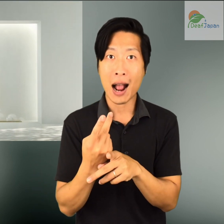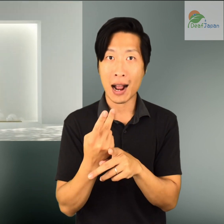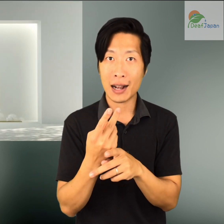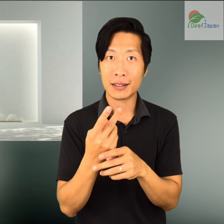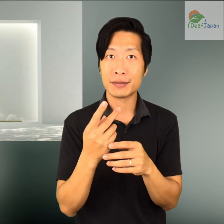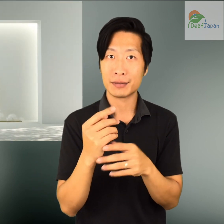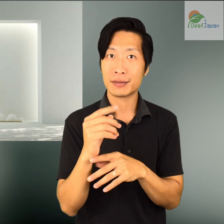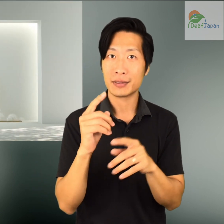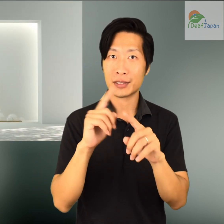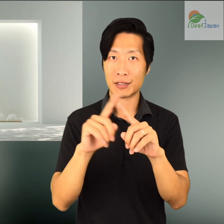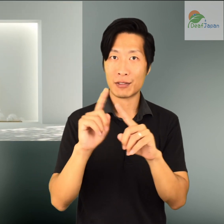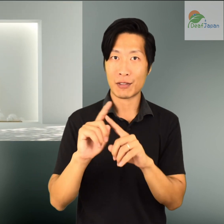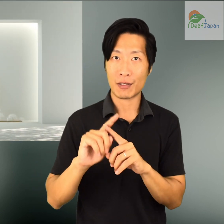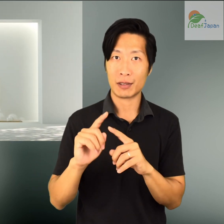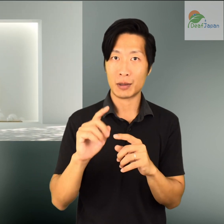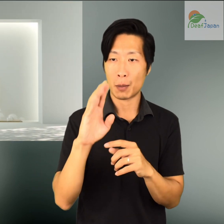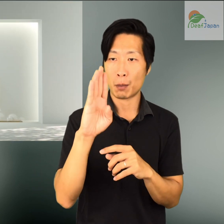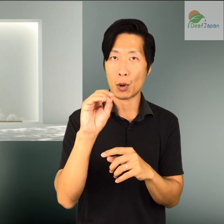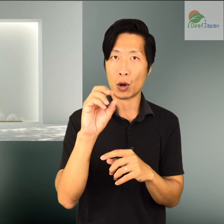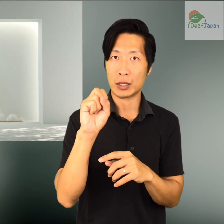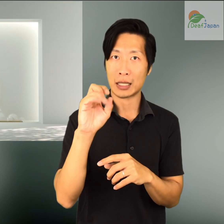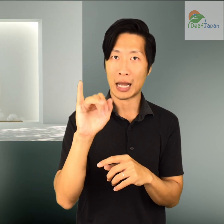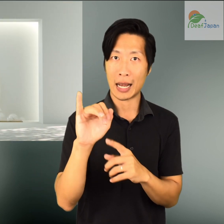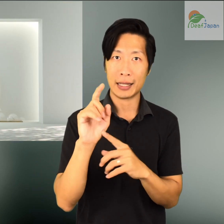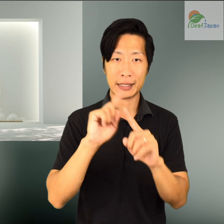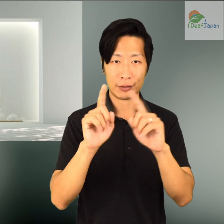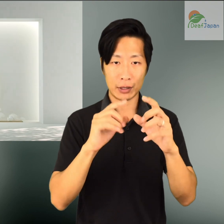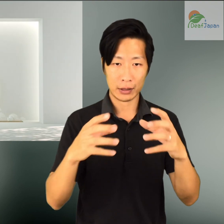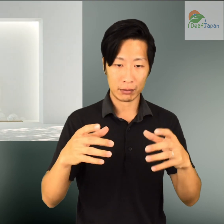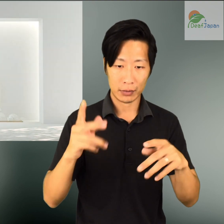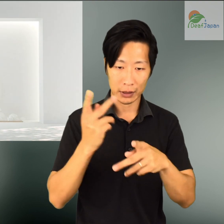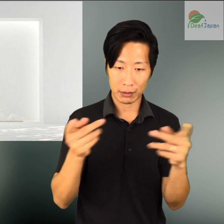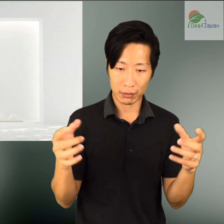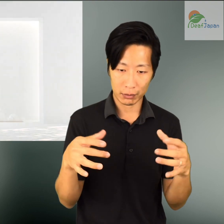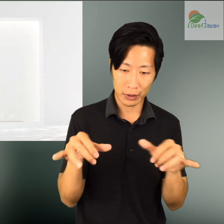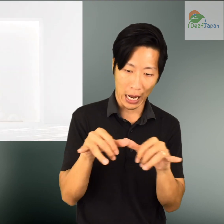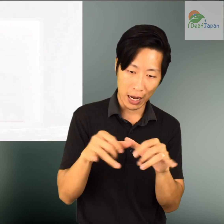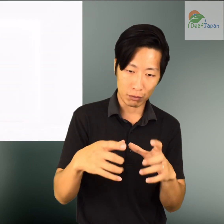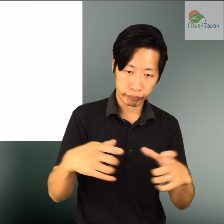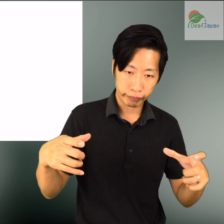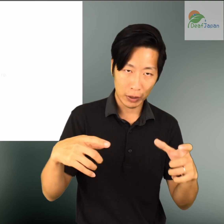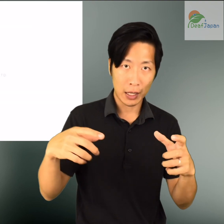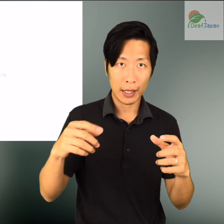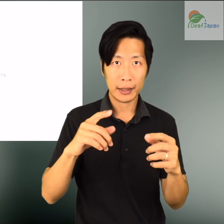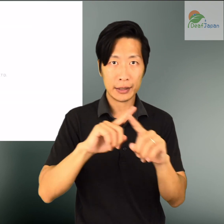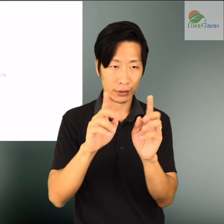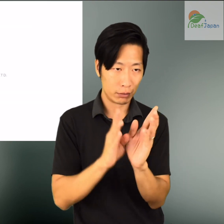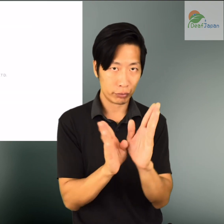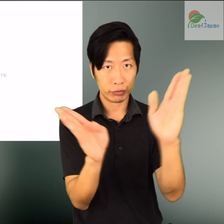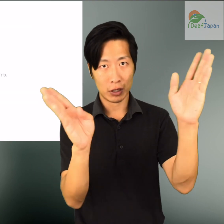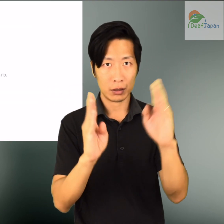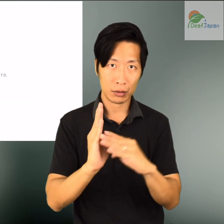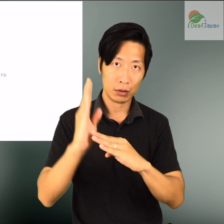grid bonsai models are available through the project, each with different dimensions and trunk configurations.